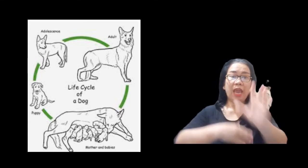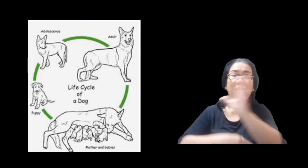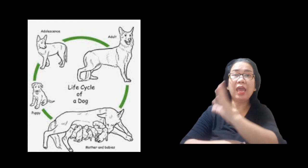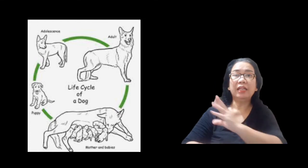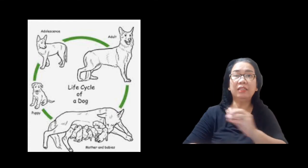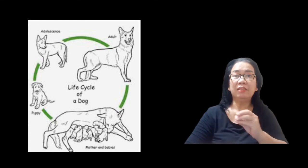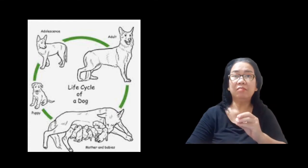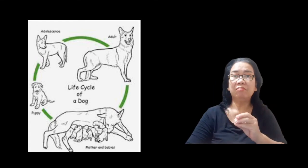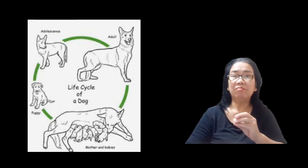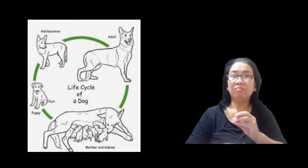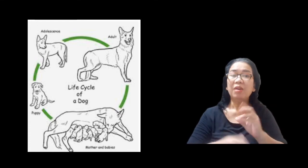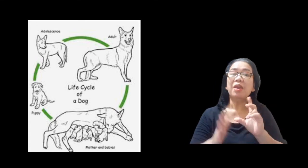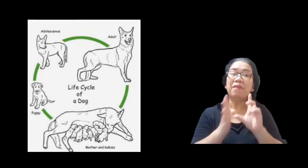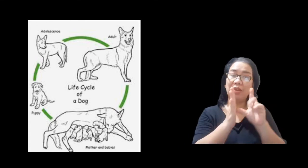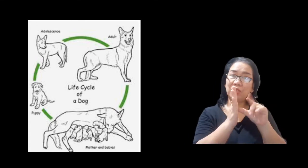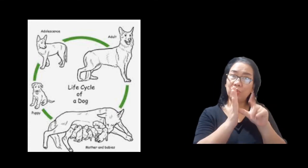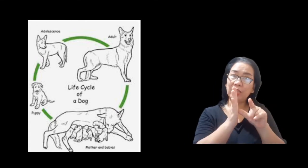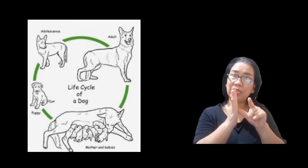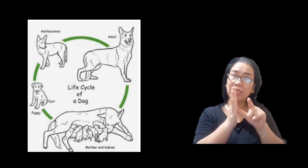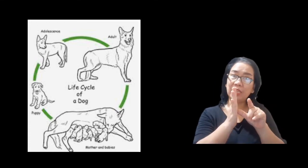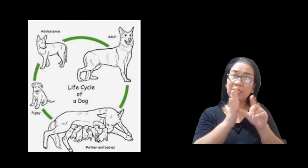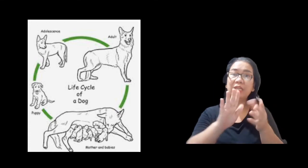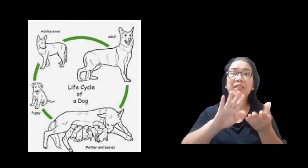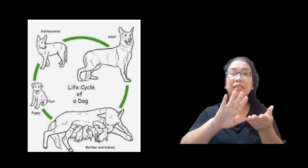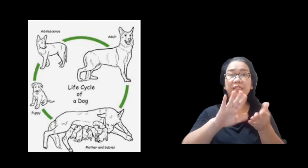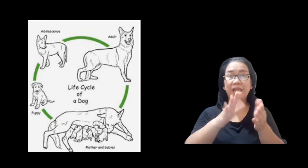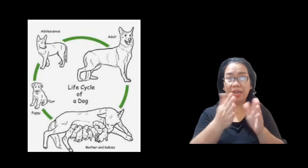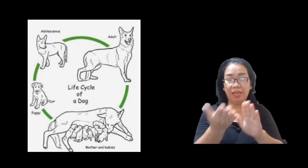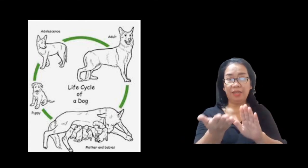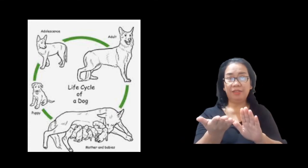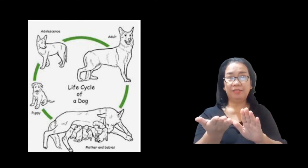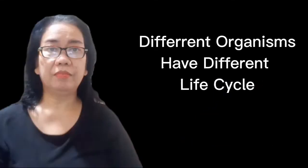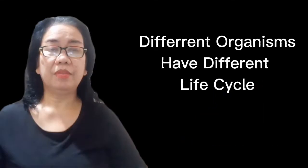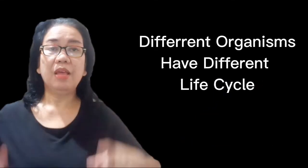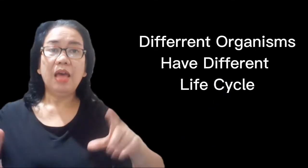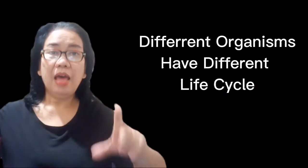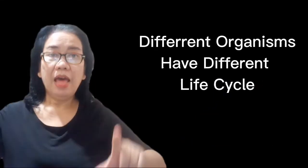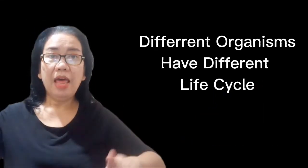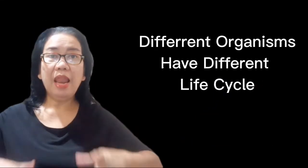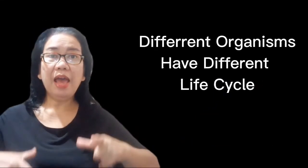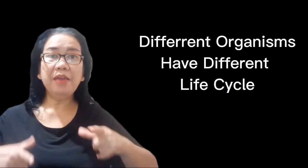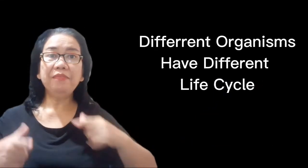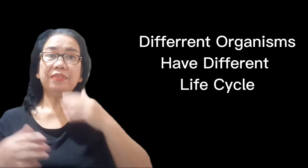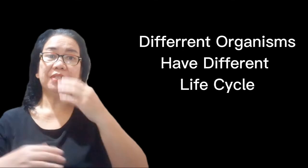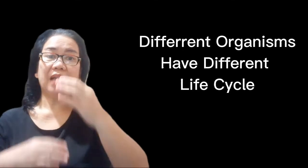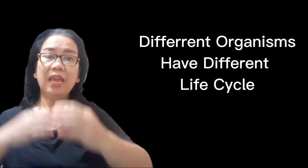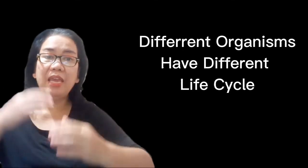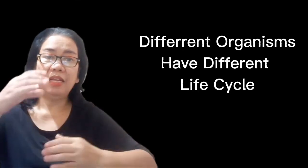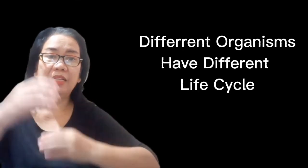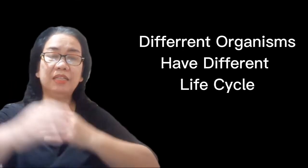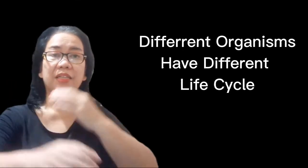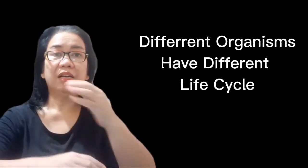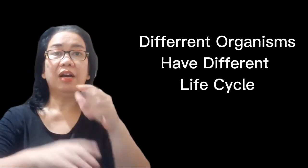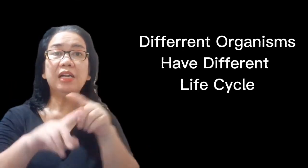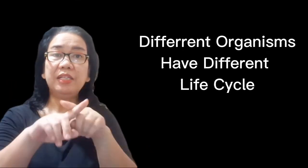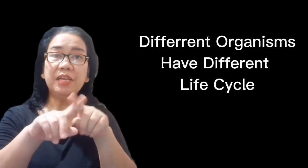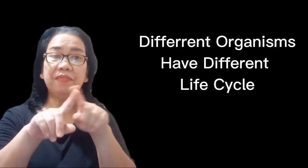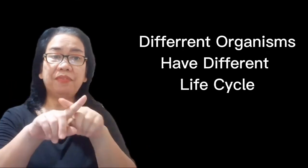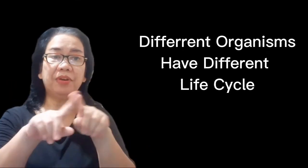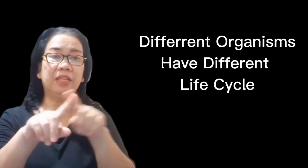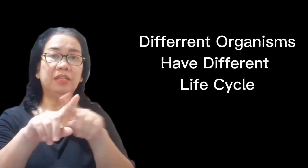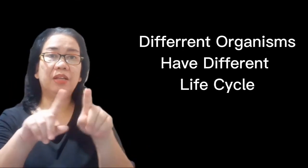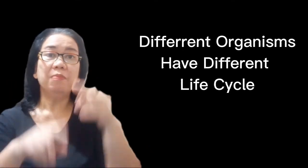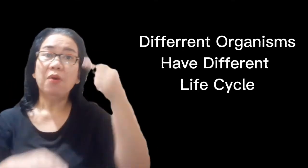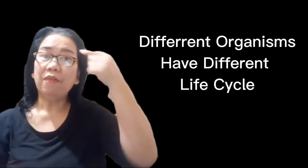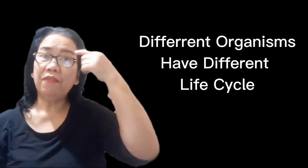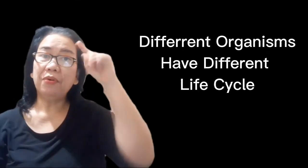reproducing, and eventually dying. Life cycle are